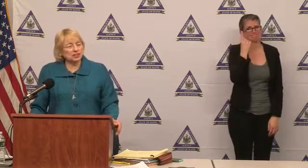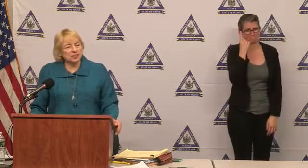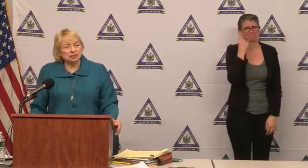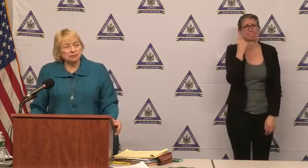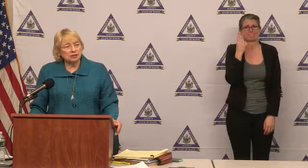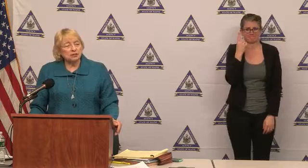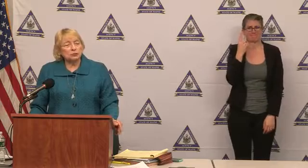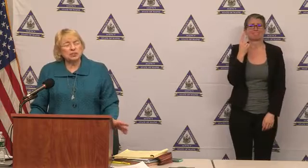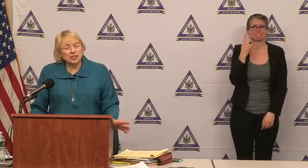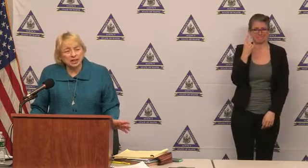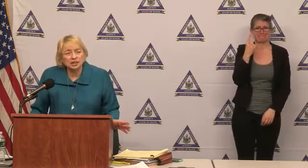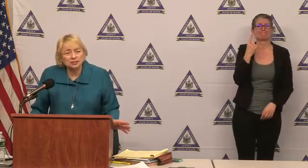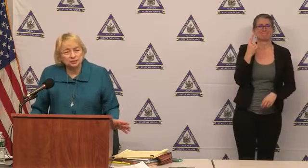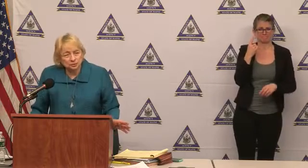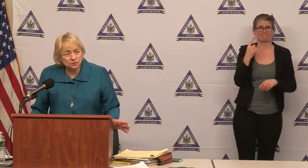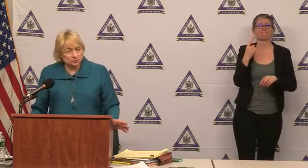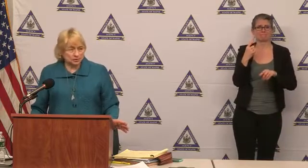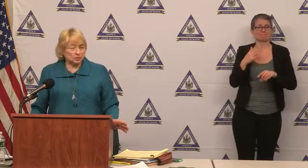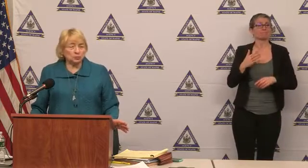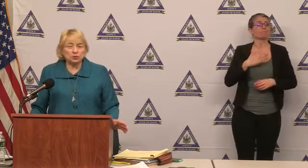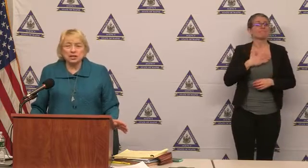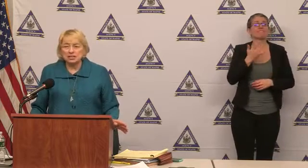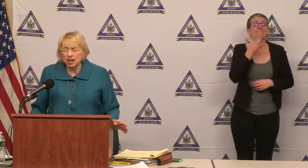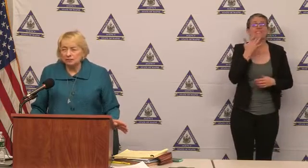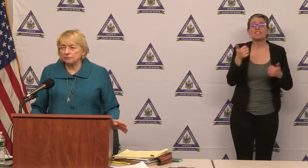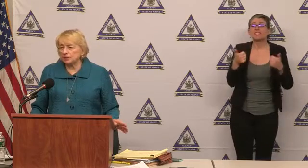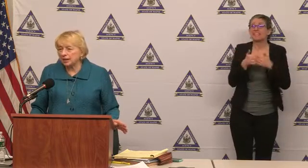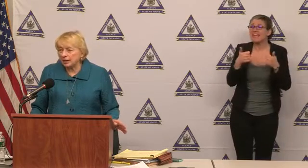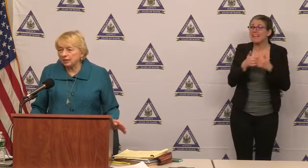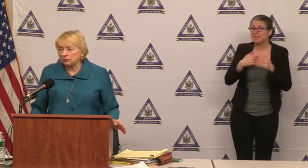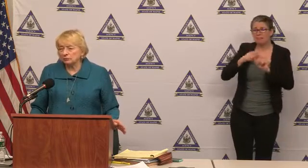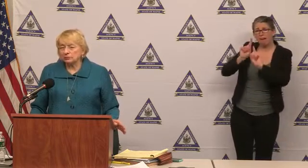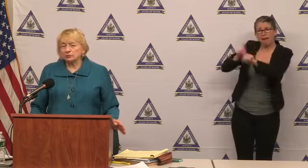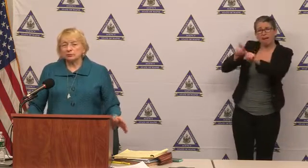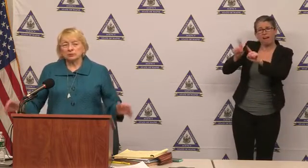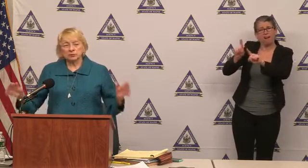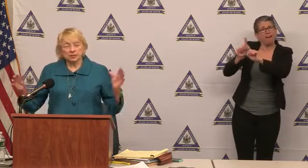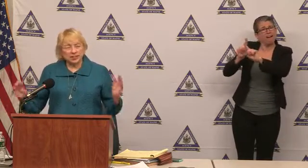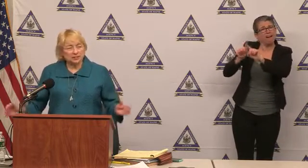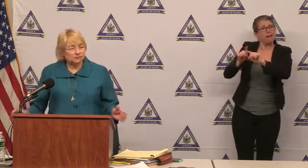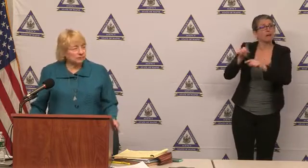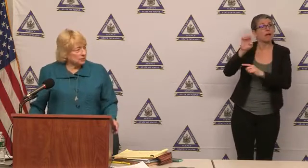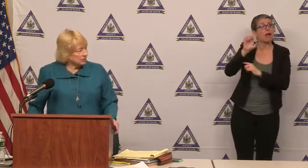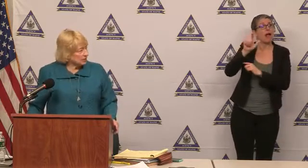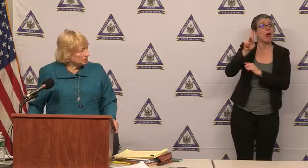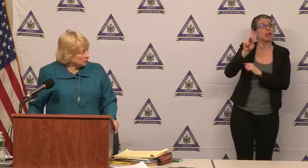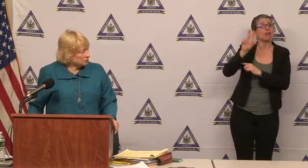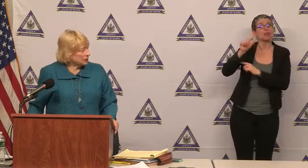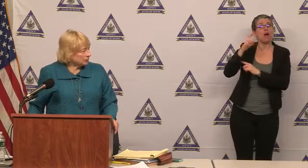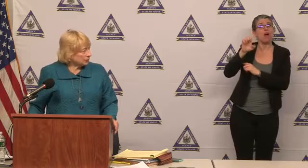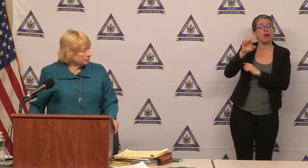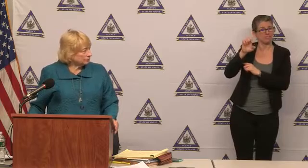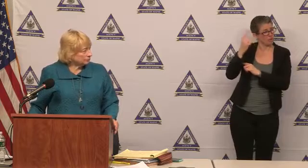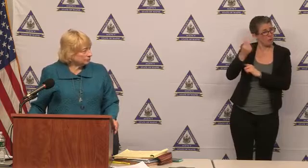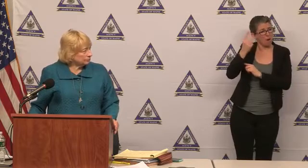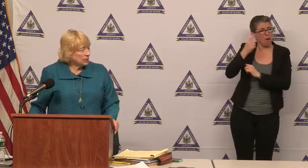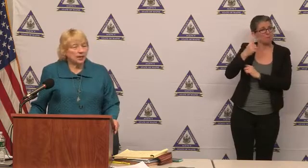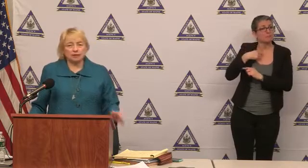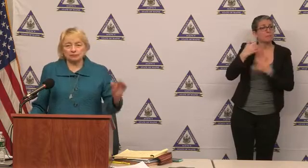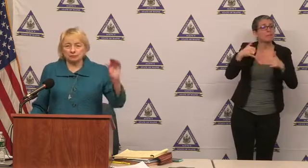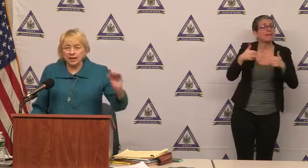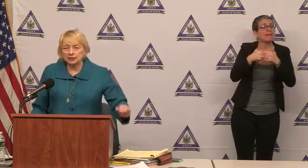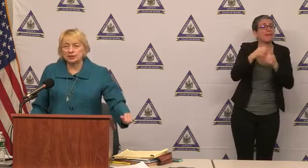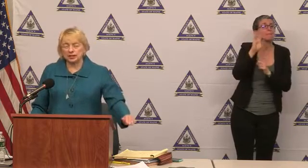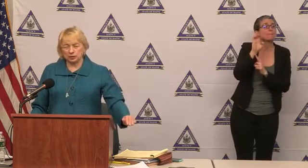Saturday night. We can't do those anymore, not for now. The next 15 days are critical